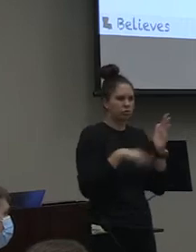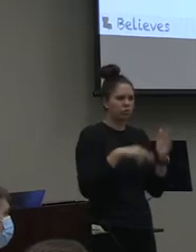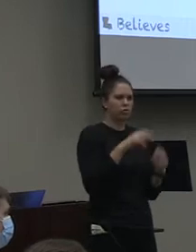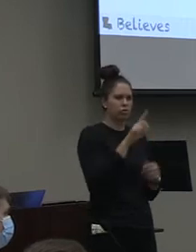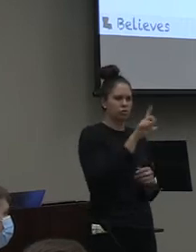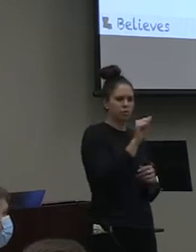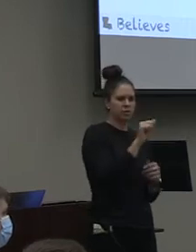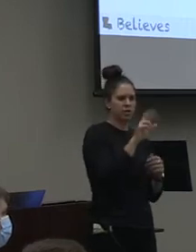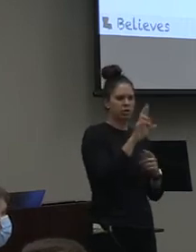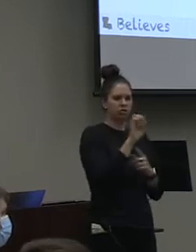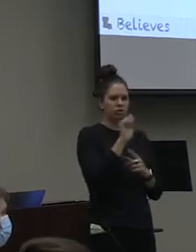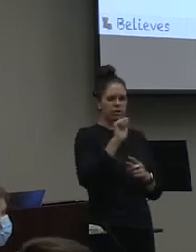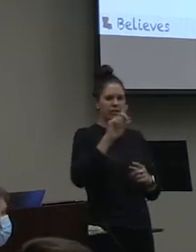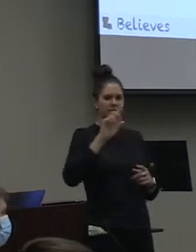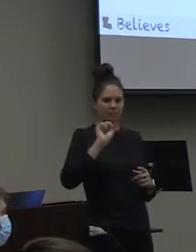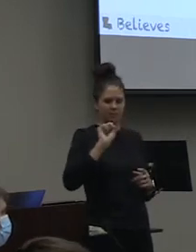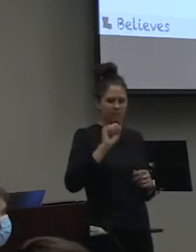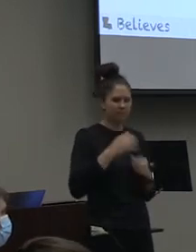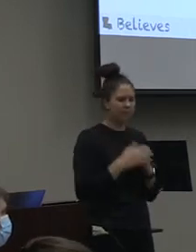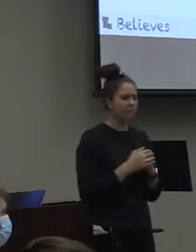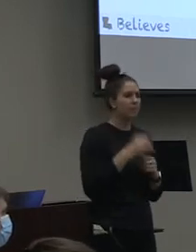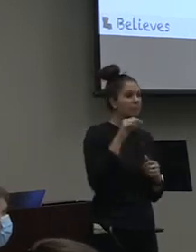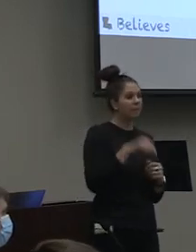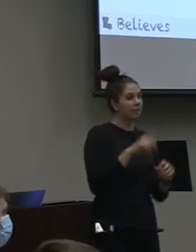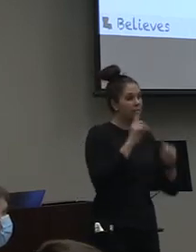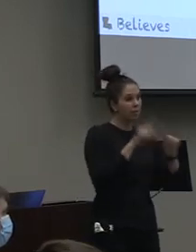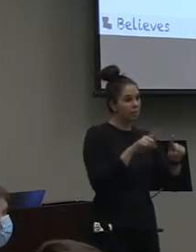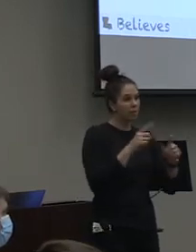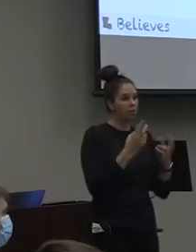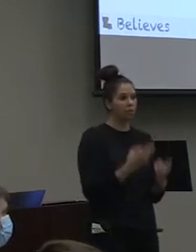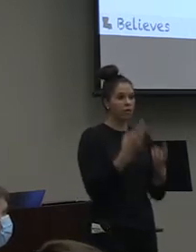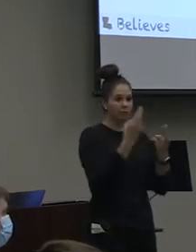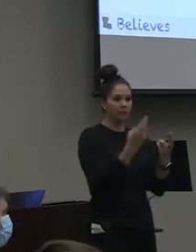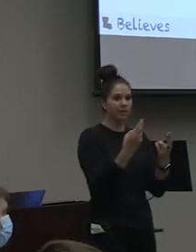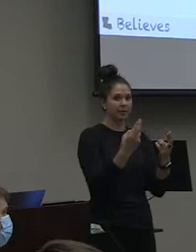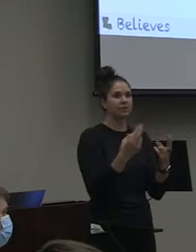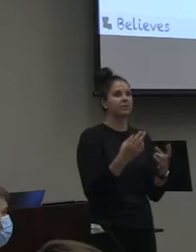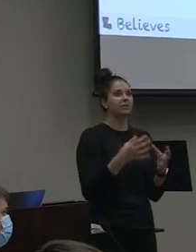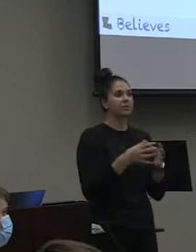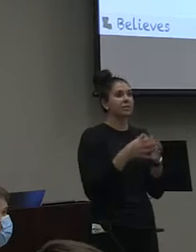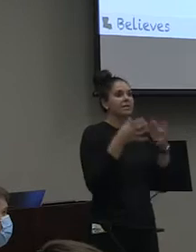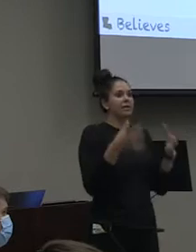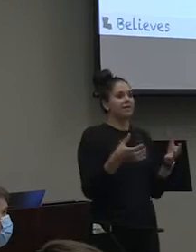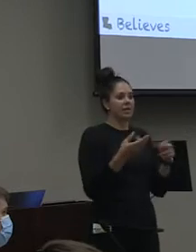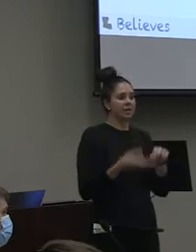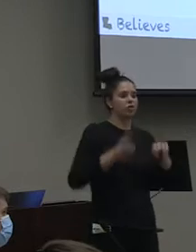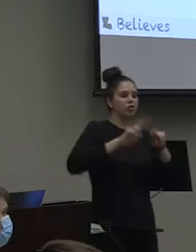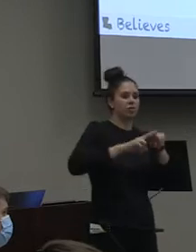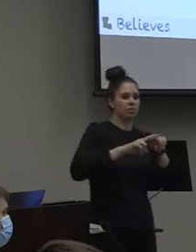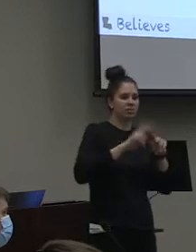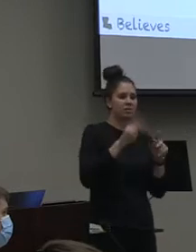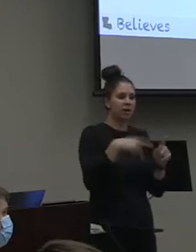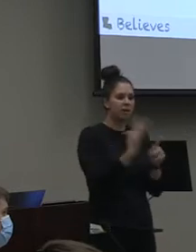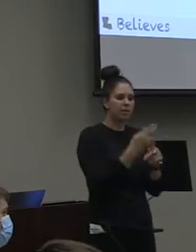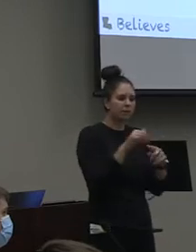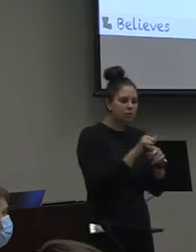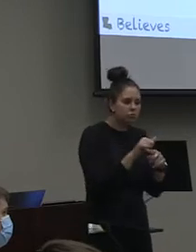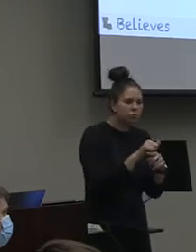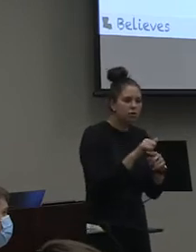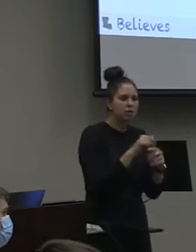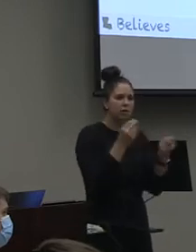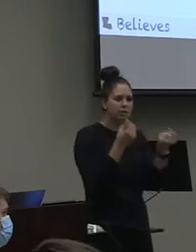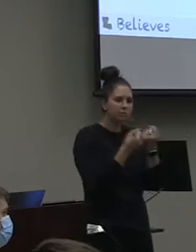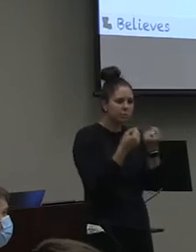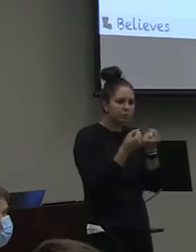Reads. And this report recommends a significant increase in the types of training and